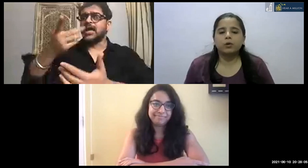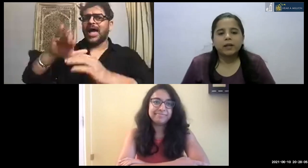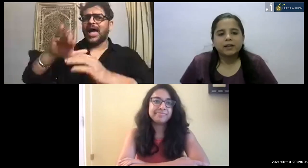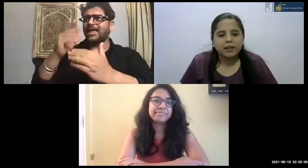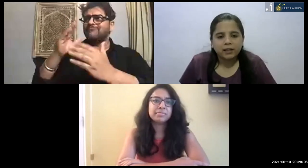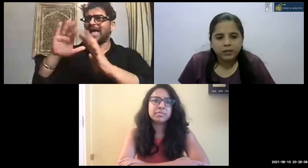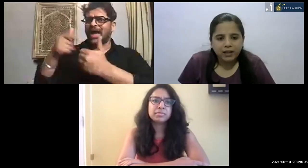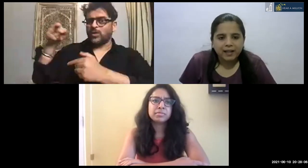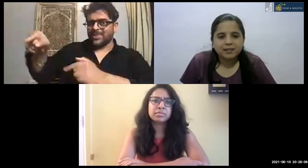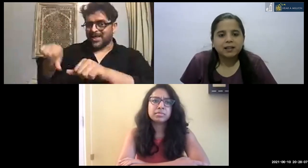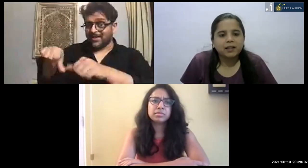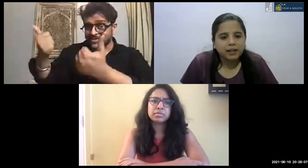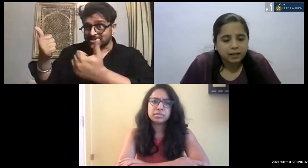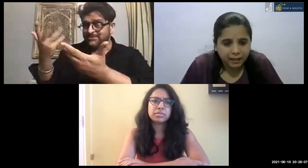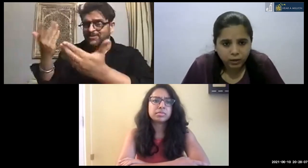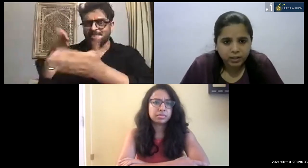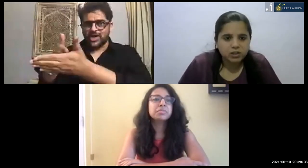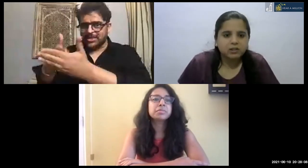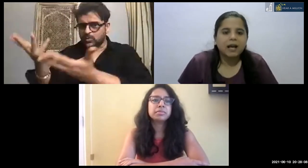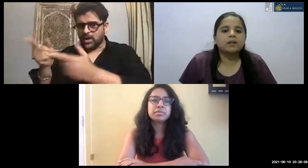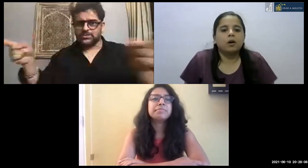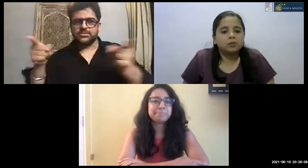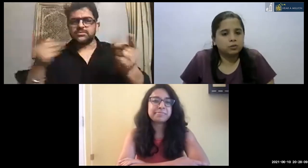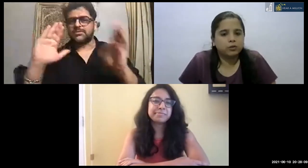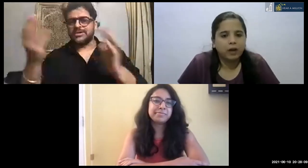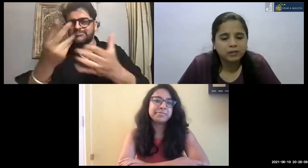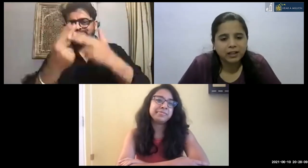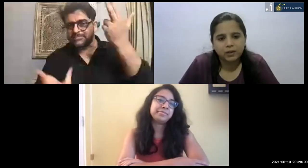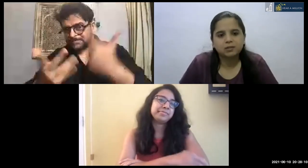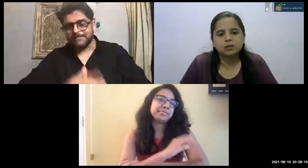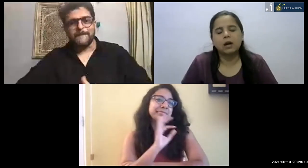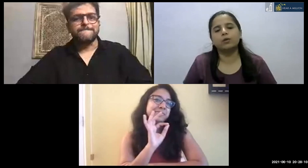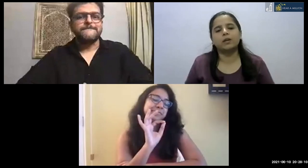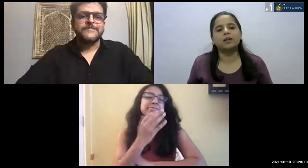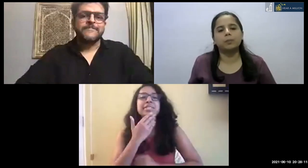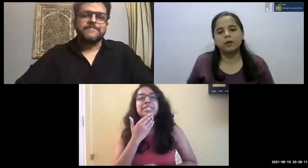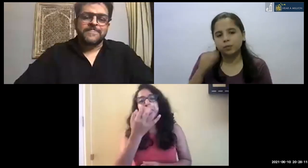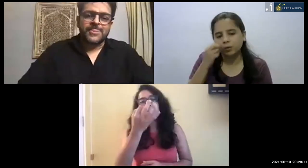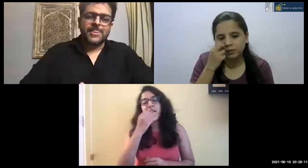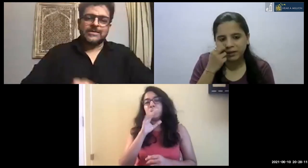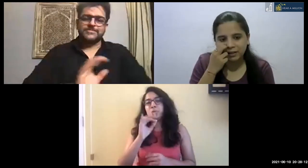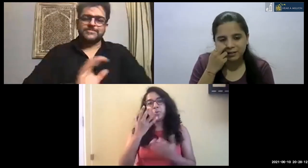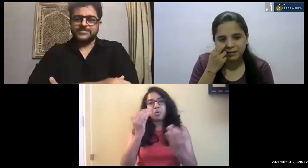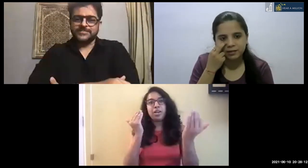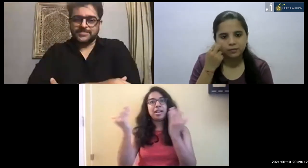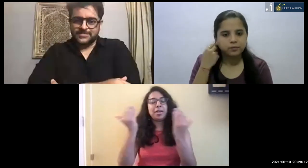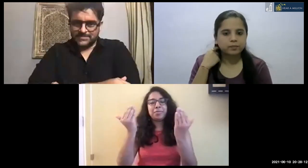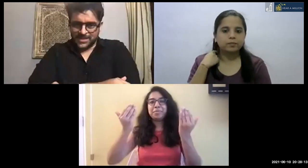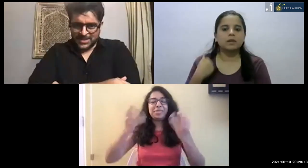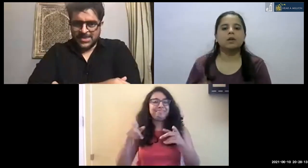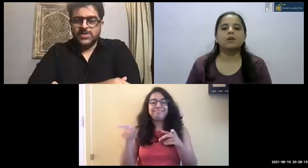so how you can connect with the ISL Connect, like you are teaching that also, you have the experience, how you can compare both of the